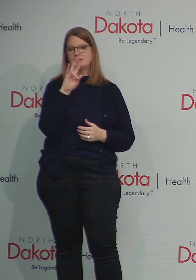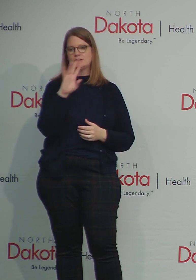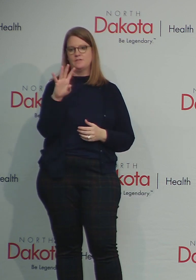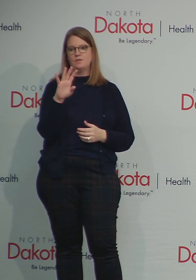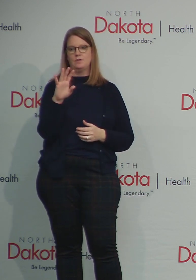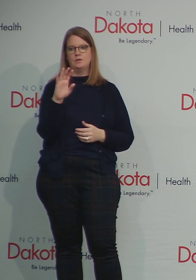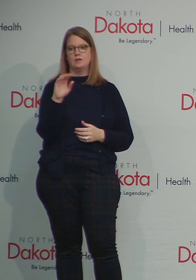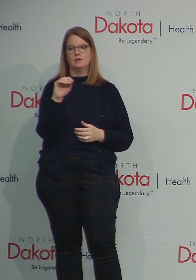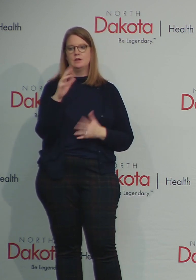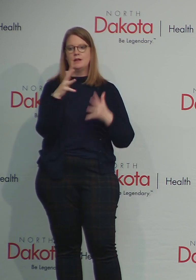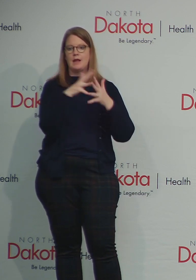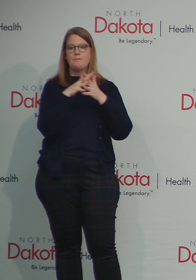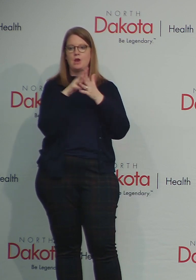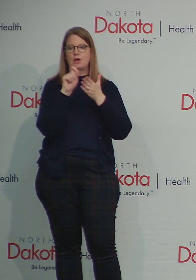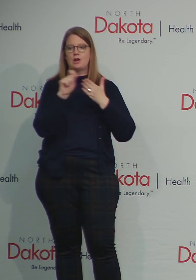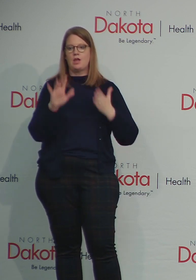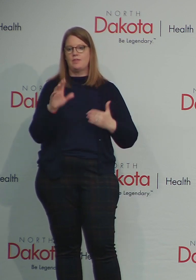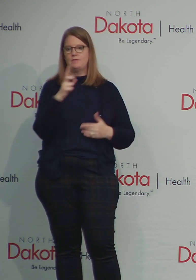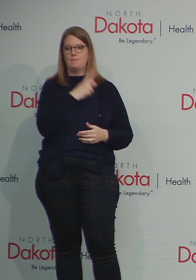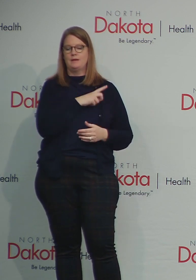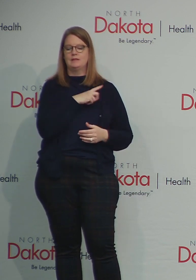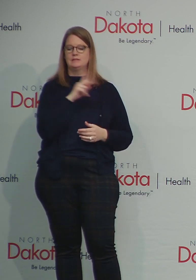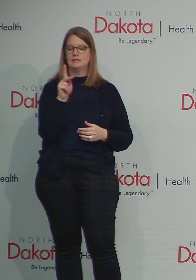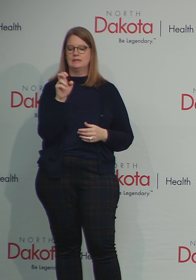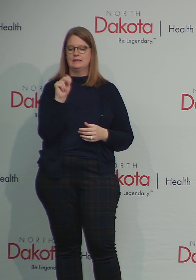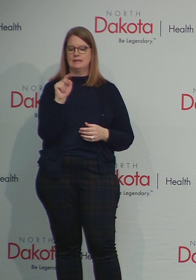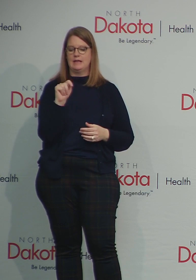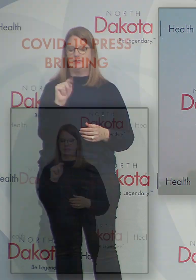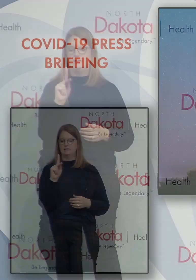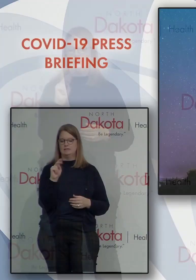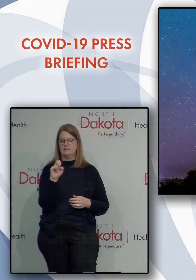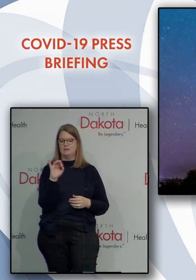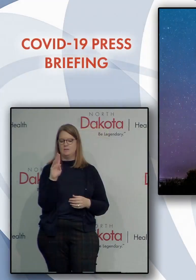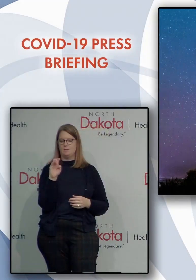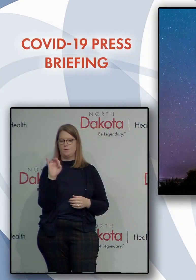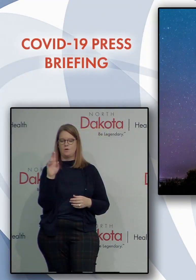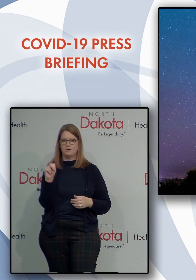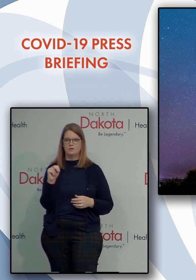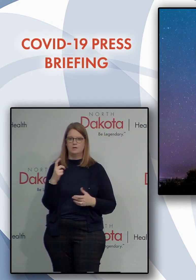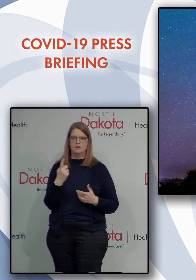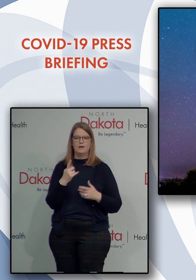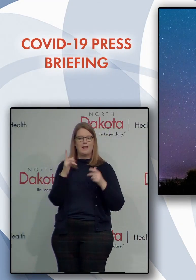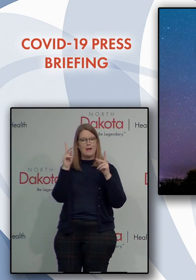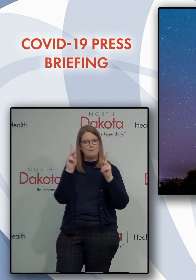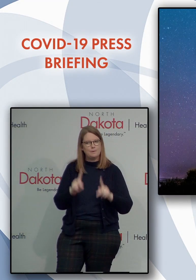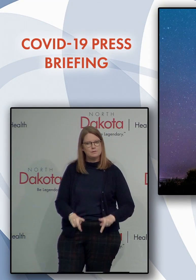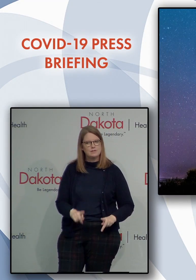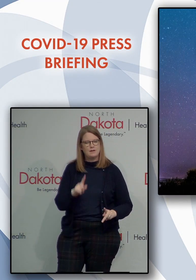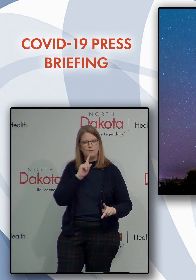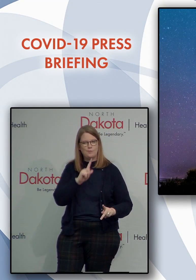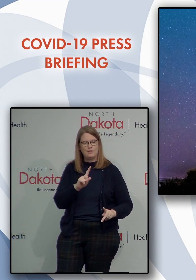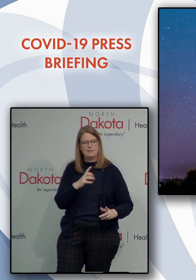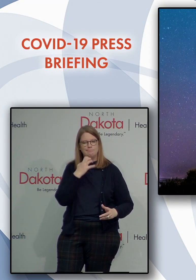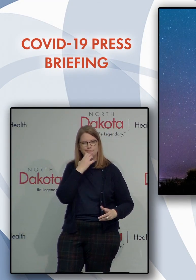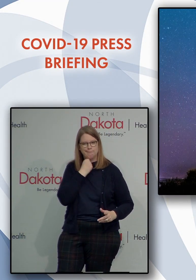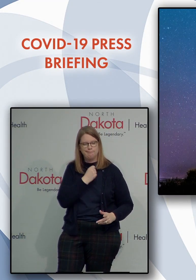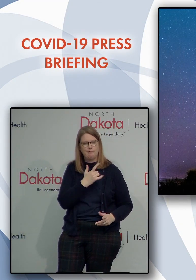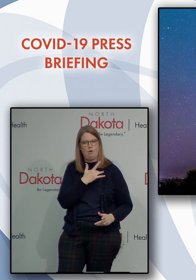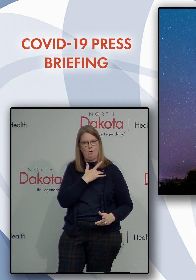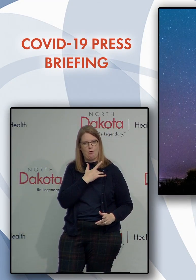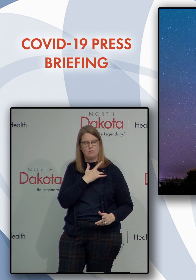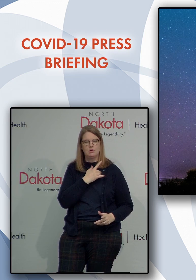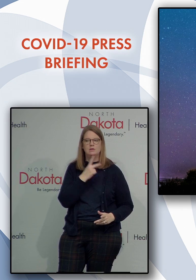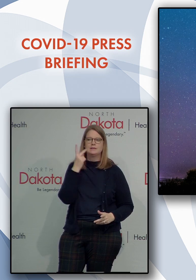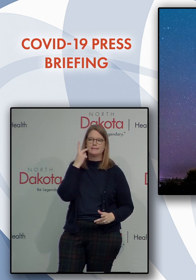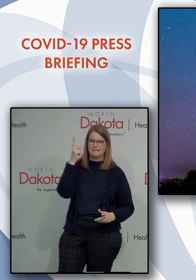74-year-old American author from Minneapolis, Kent Nearburn, says, "It takes a person of great heart to see the wisdom